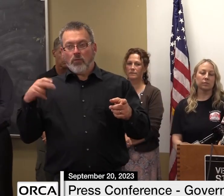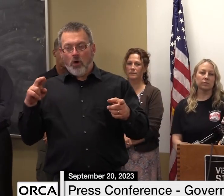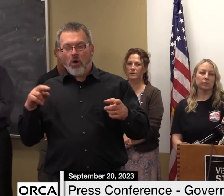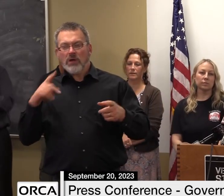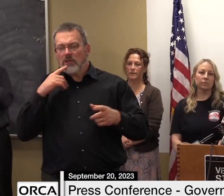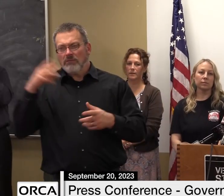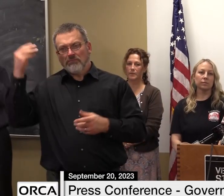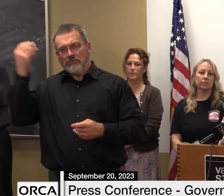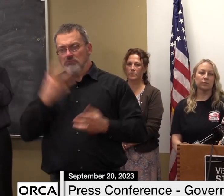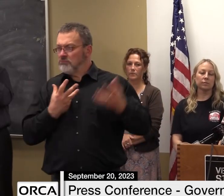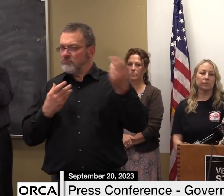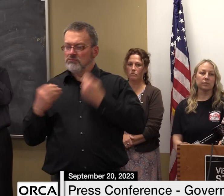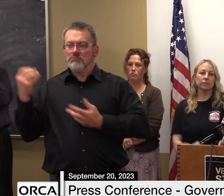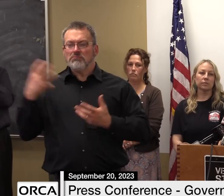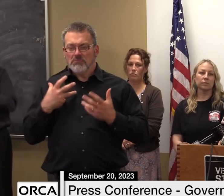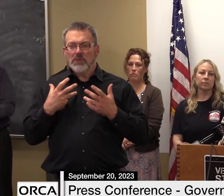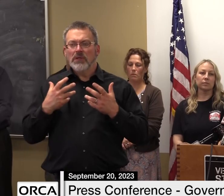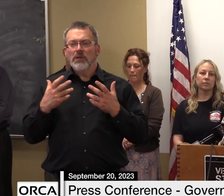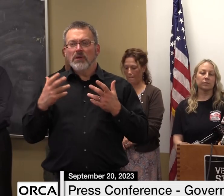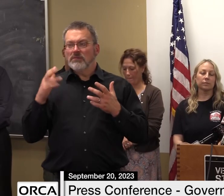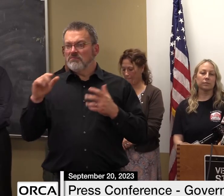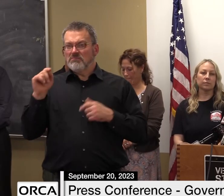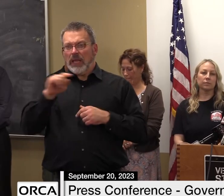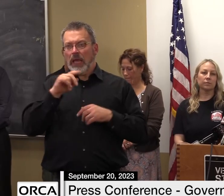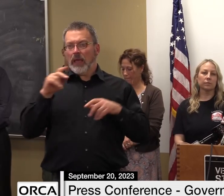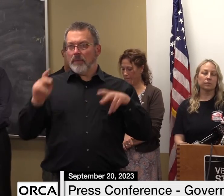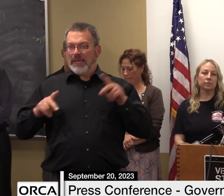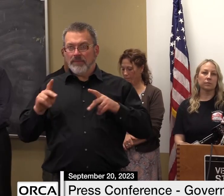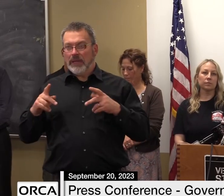where people don't have heat when they need heat. And so this is